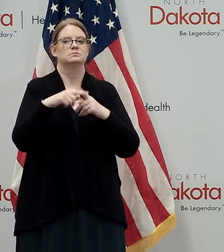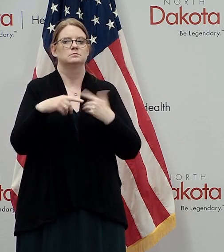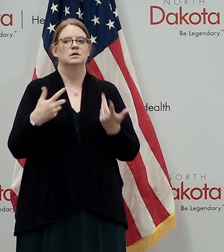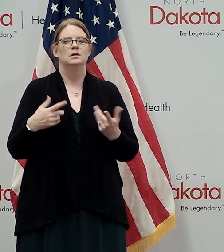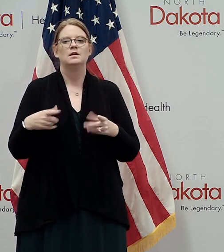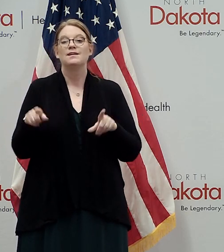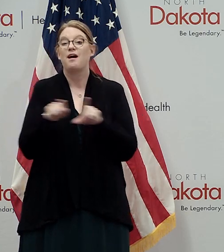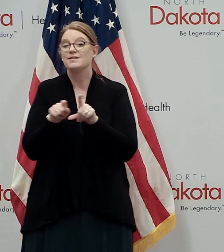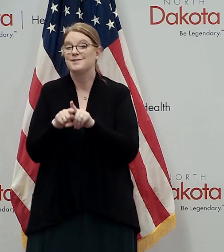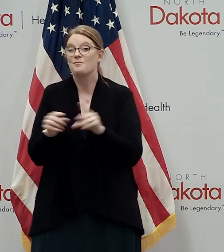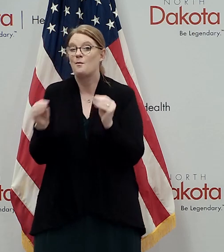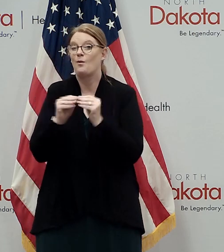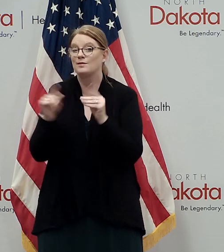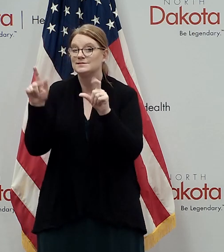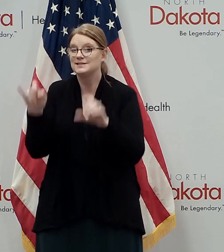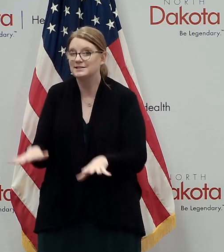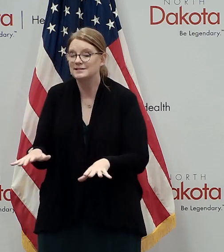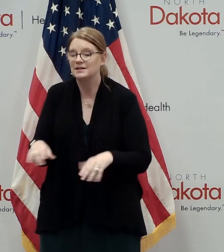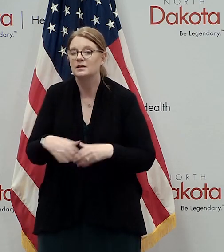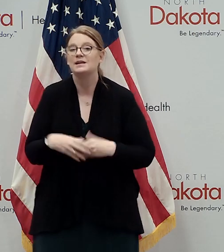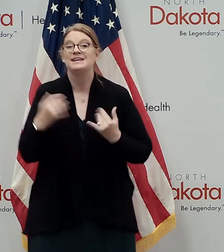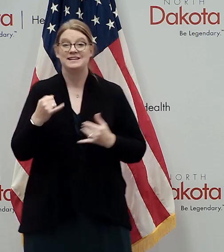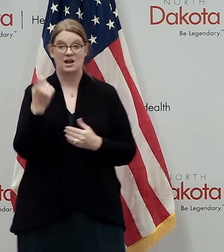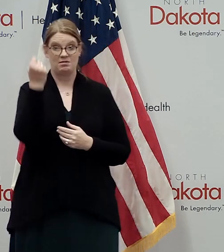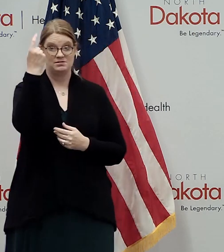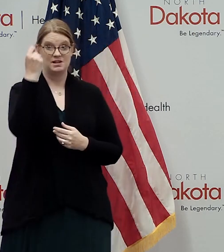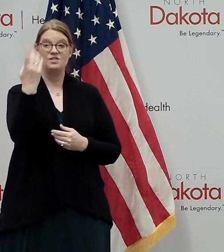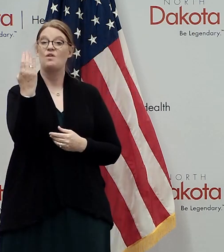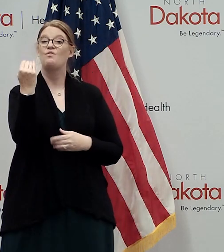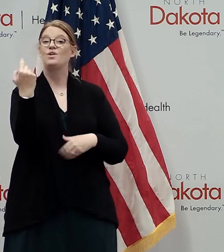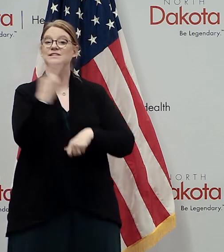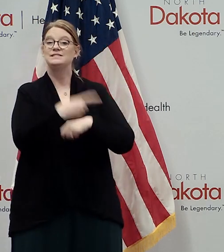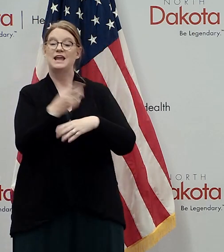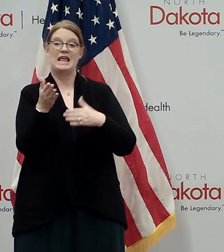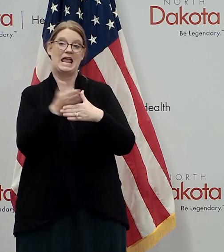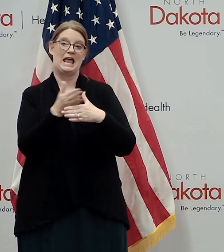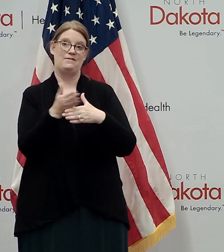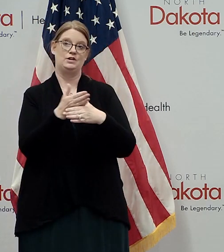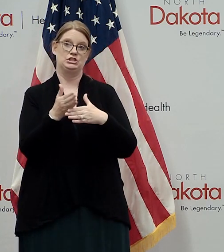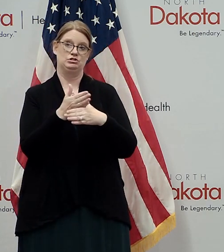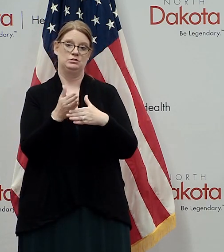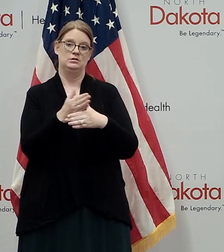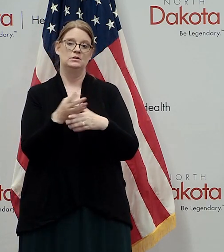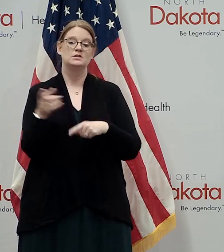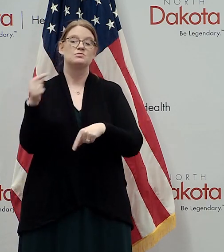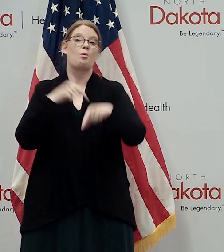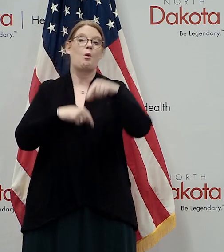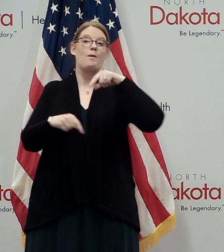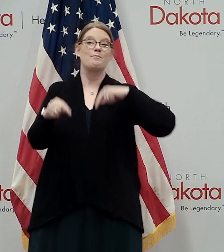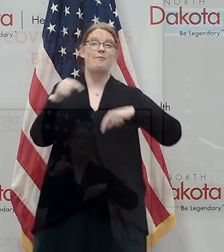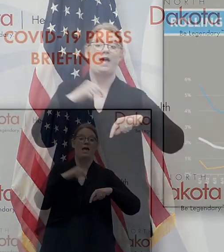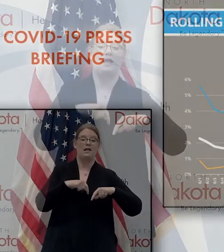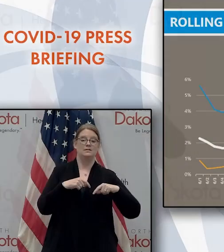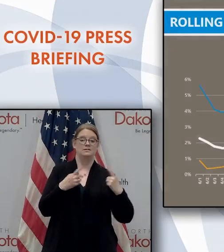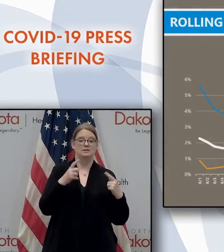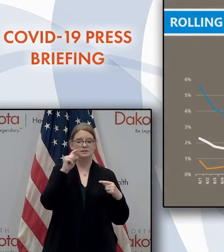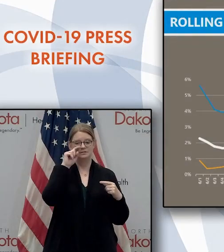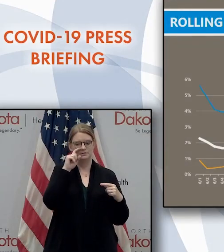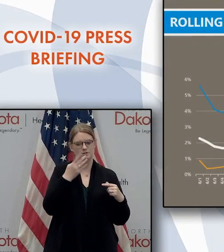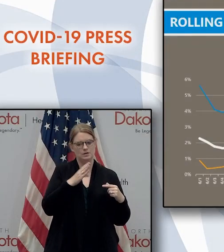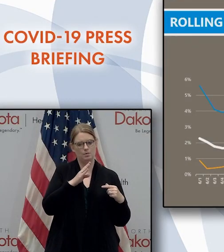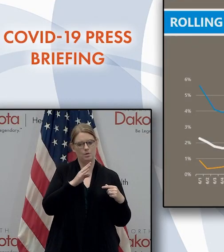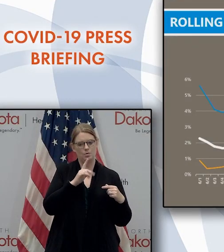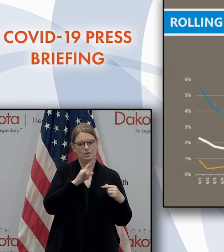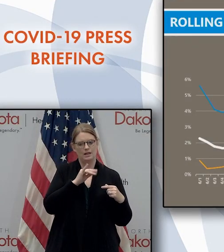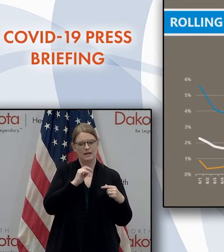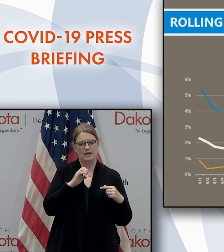in testing here, but the 14-day rolling average of these will compare this going all the way back. The blue line